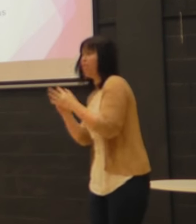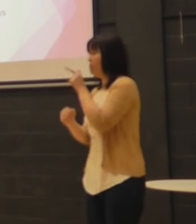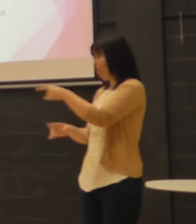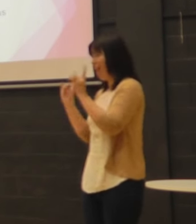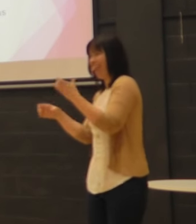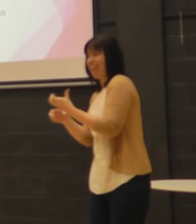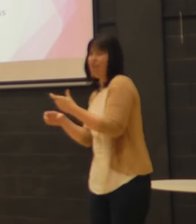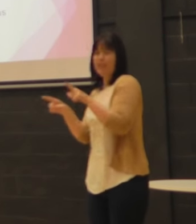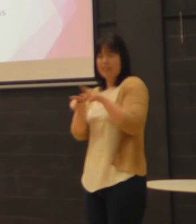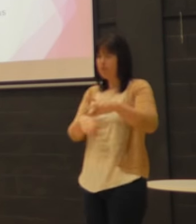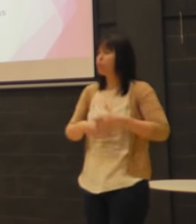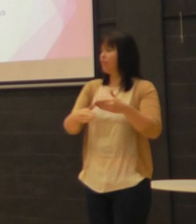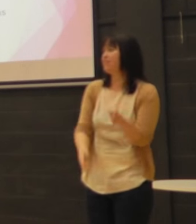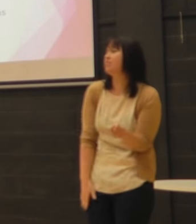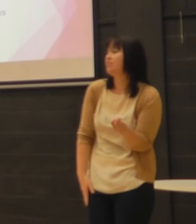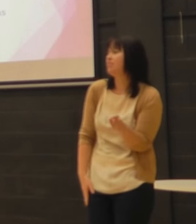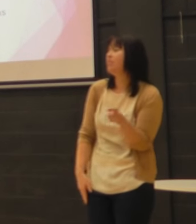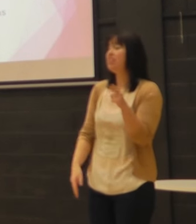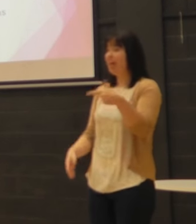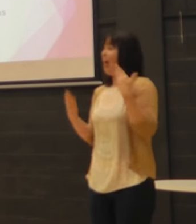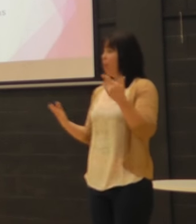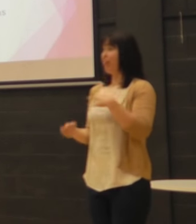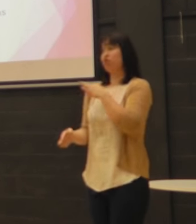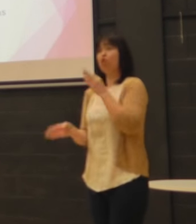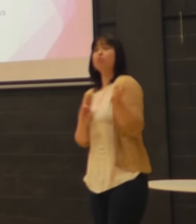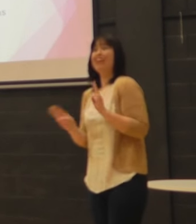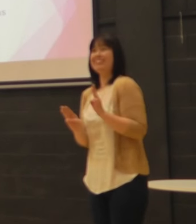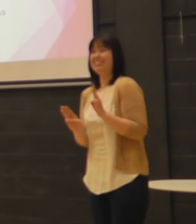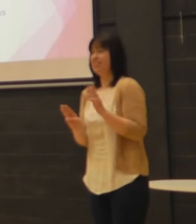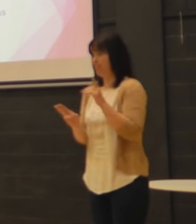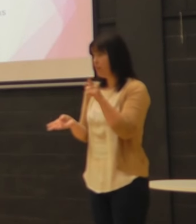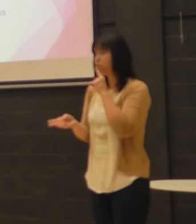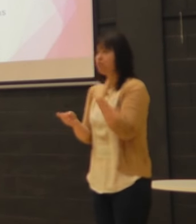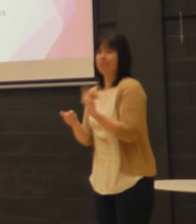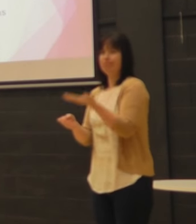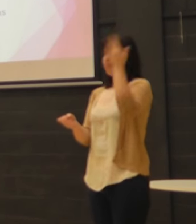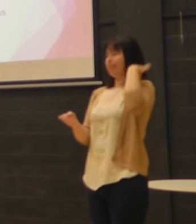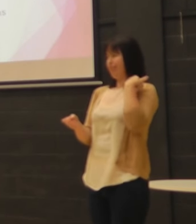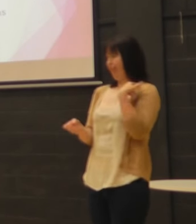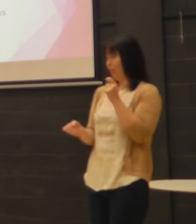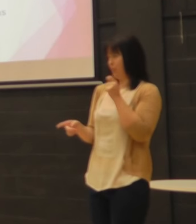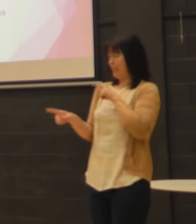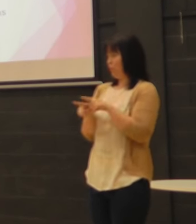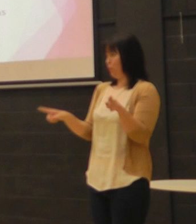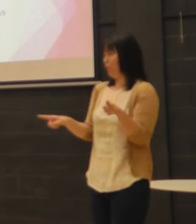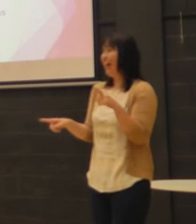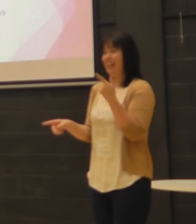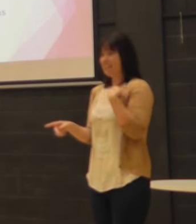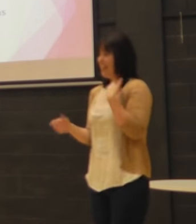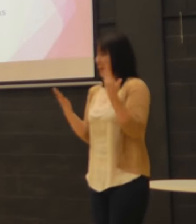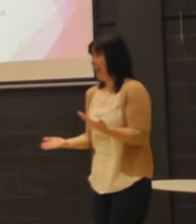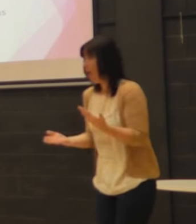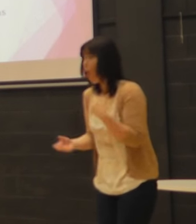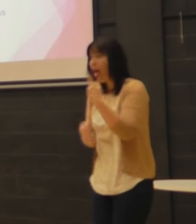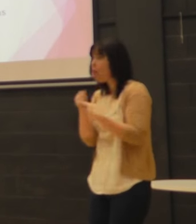which is now taught as good practice. This wasn't always true, and to a certain extent isn't always true.